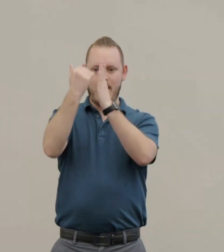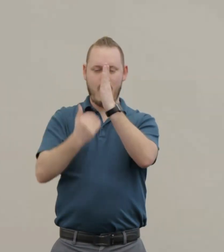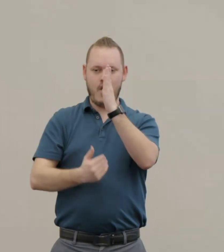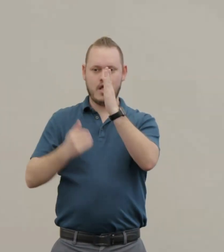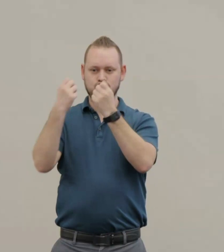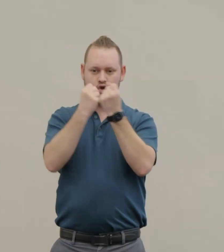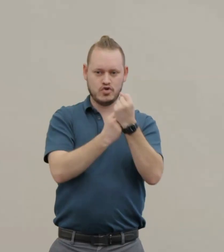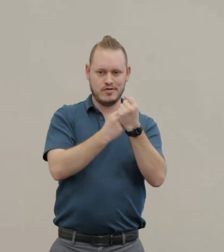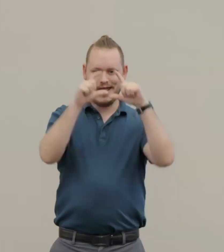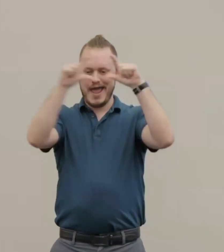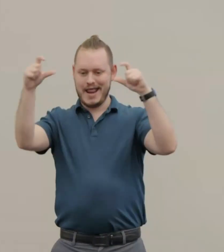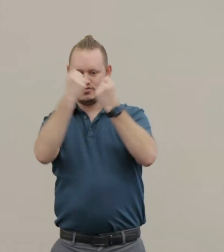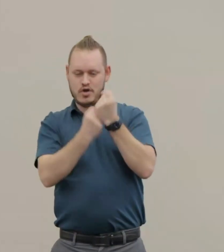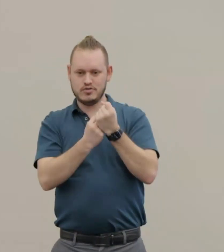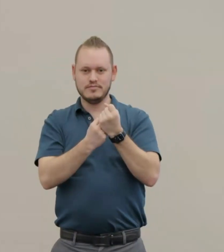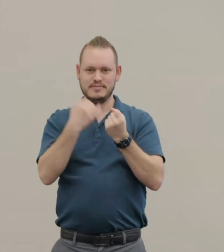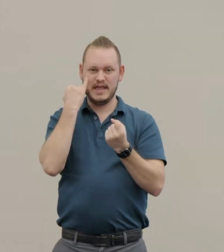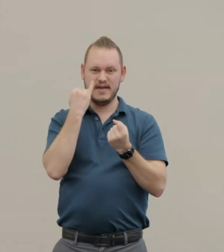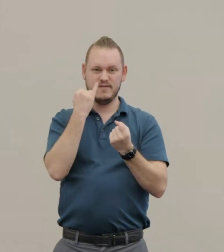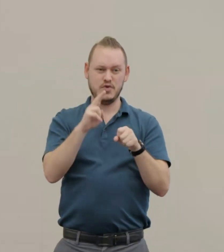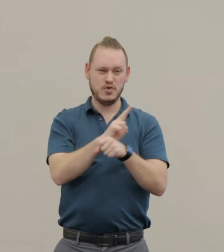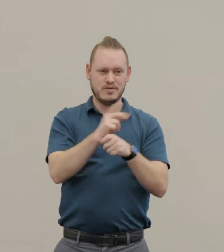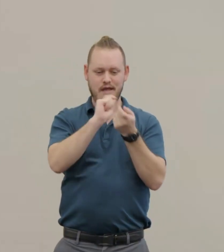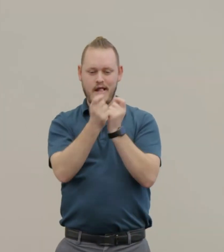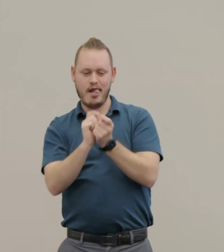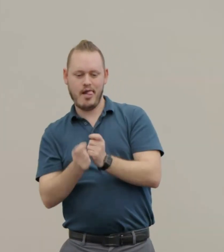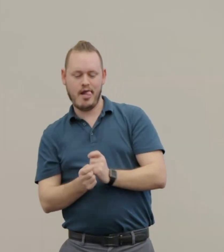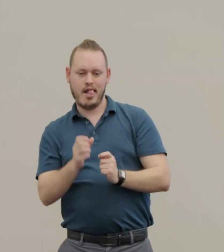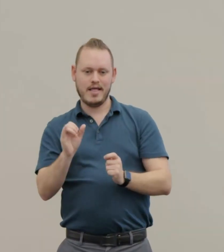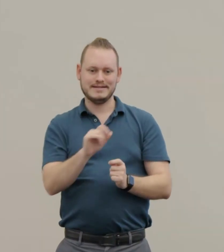heading structure. If you're finding yourself using that panel to style text,